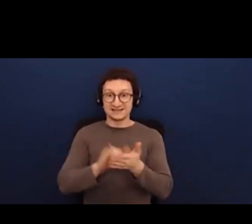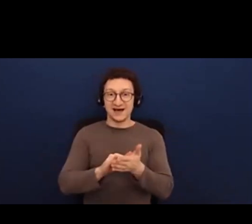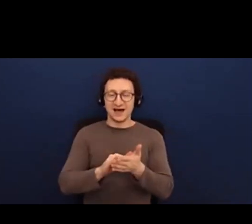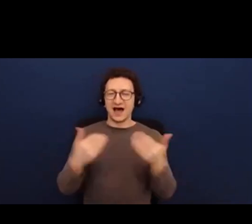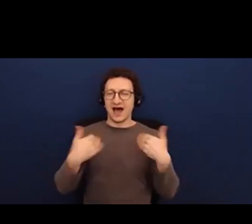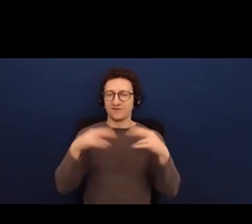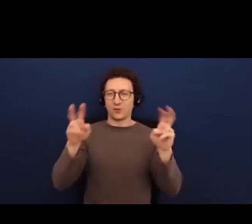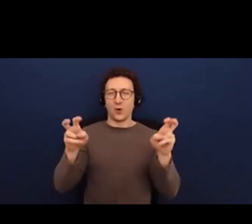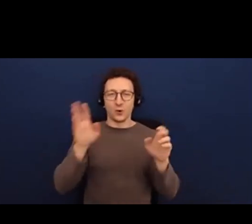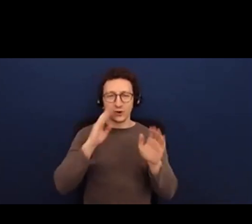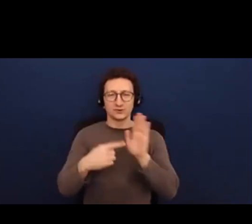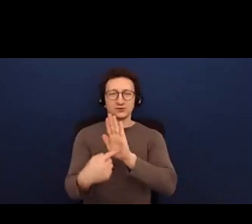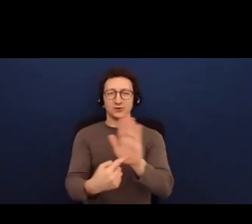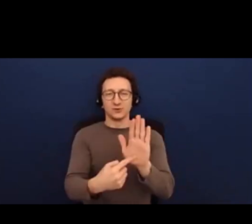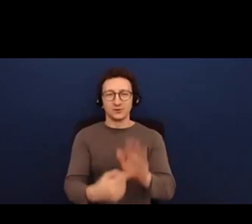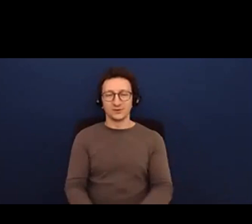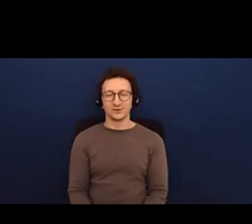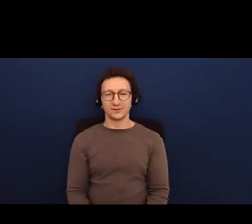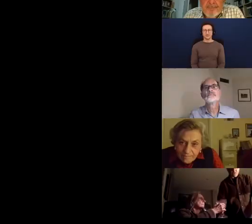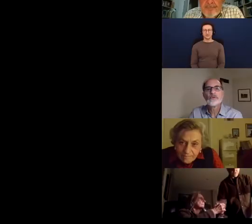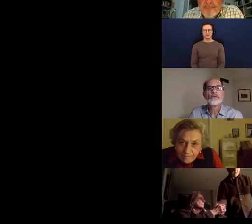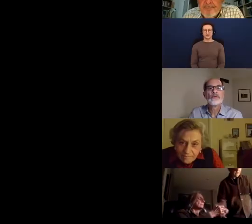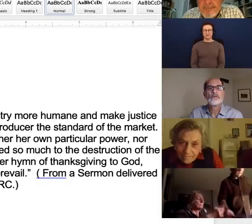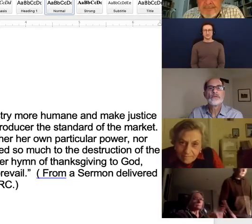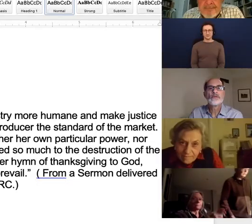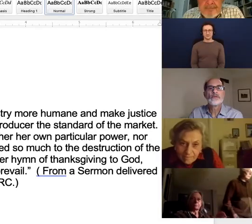Mm-hmm. Share screen, Microsoft.